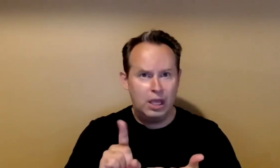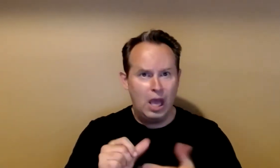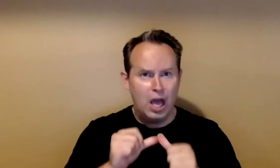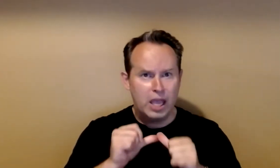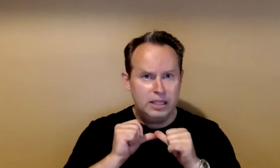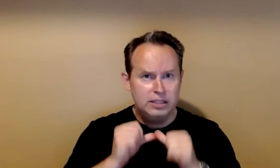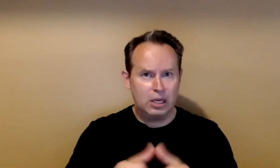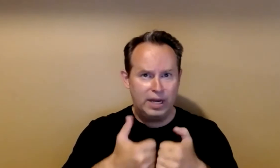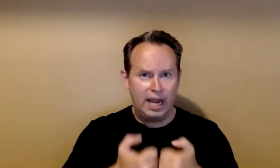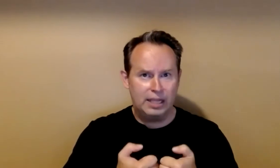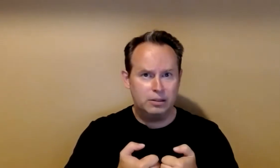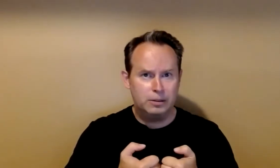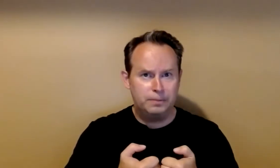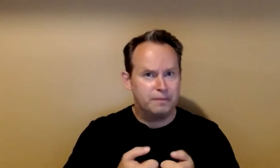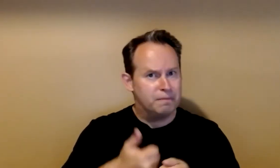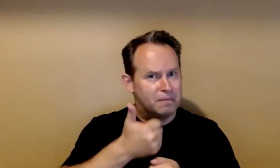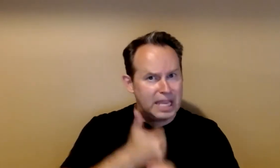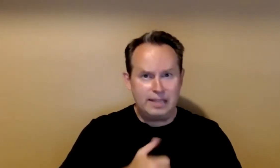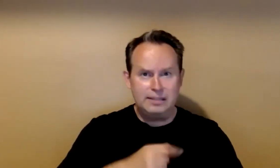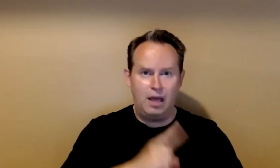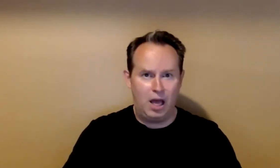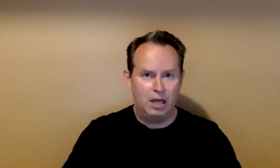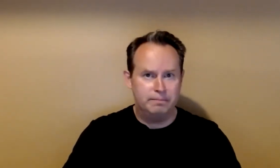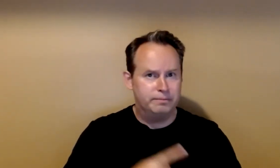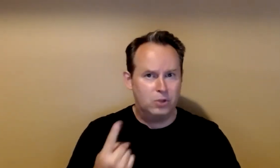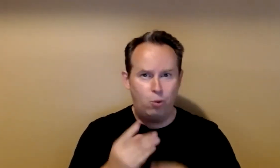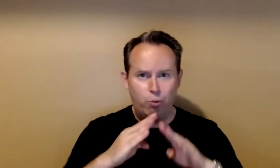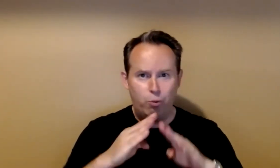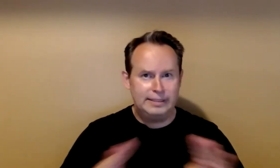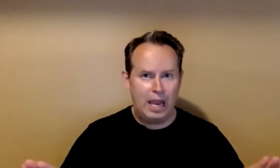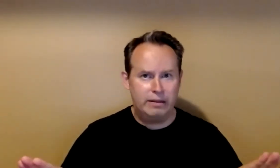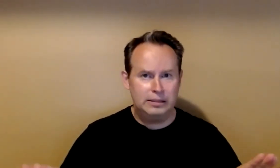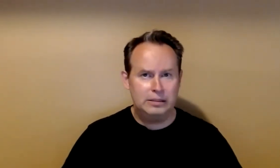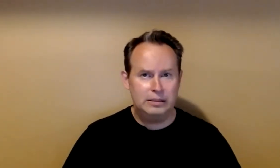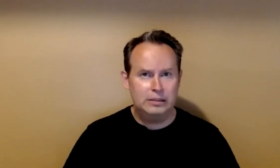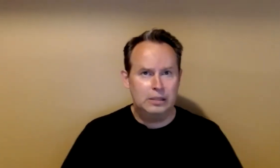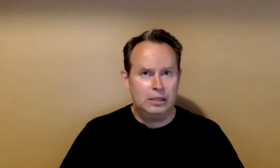All through the week, I continued to text her, and each time there was only silence.